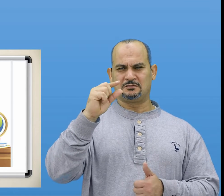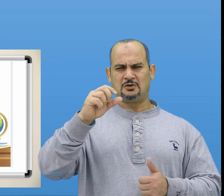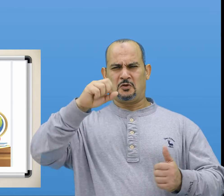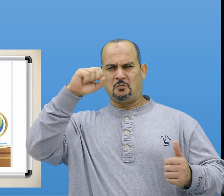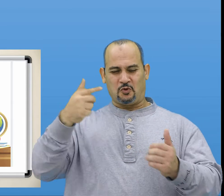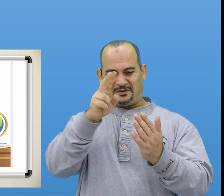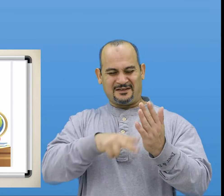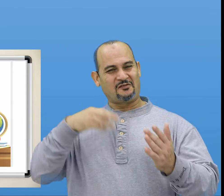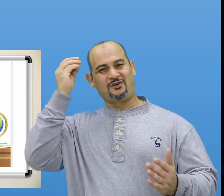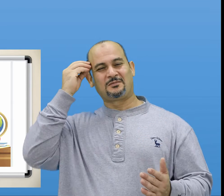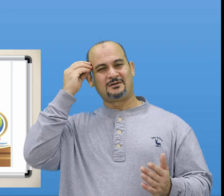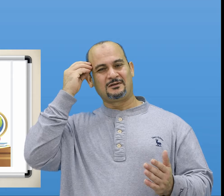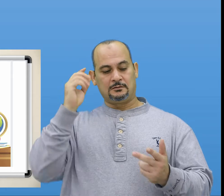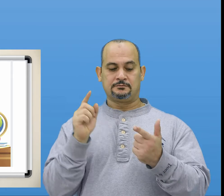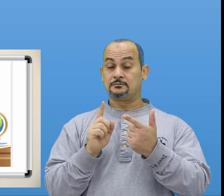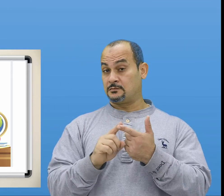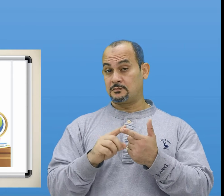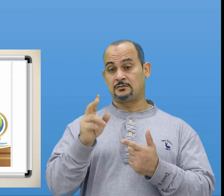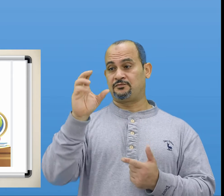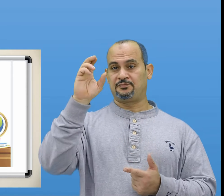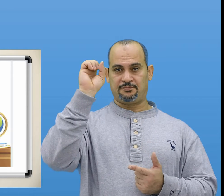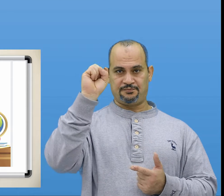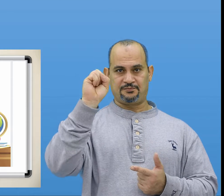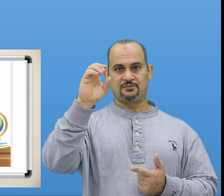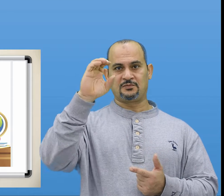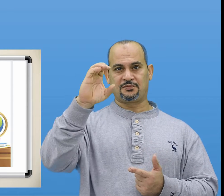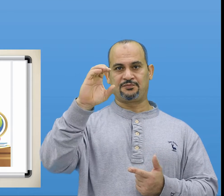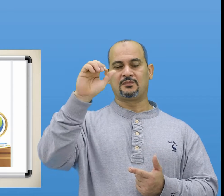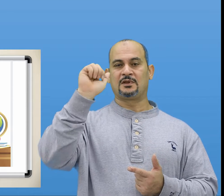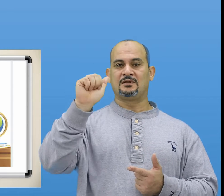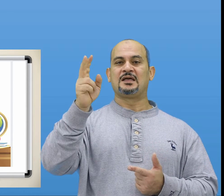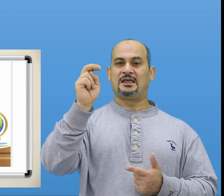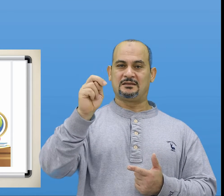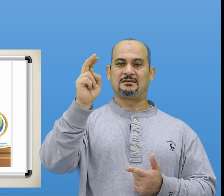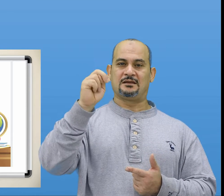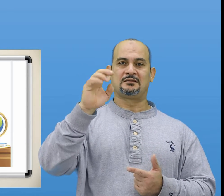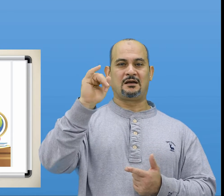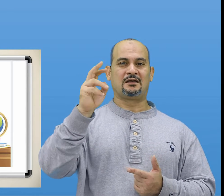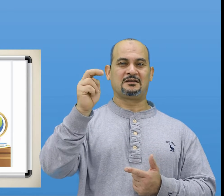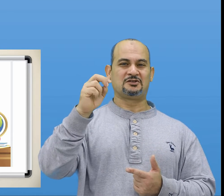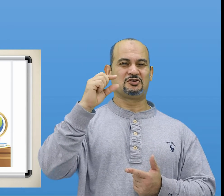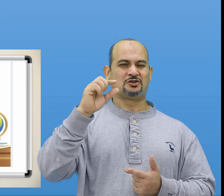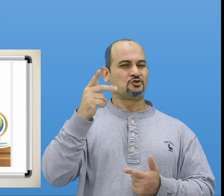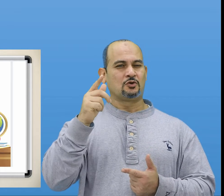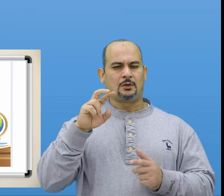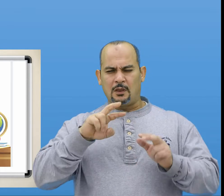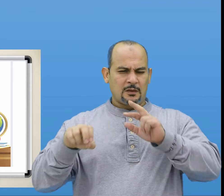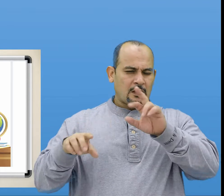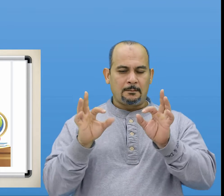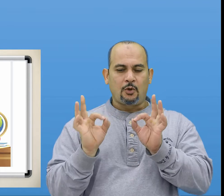with the third picture. Try to guess. So he's relaxed, reading a book, chilled, sit him, lay back, and so